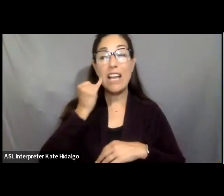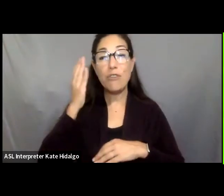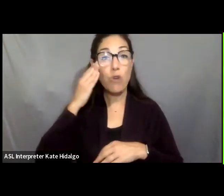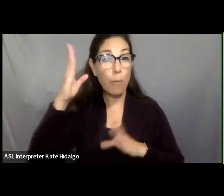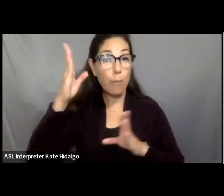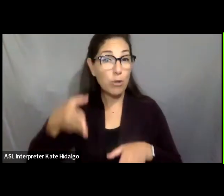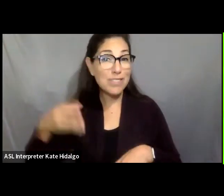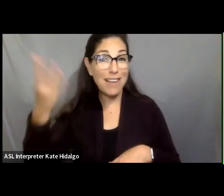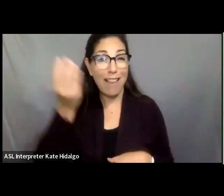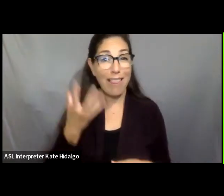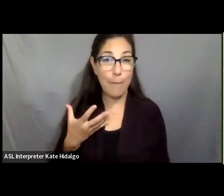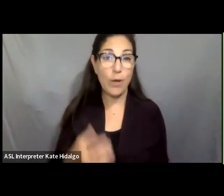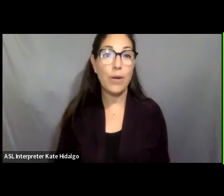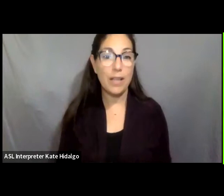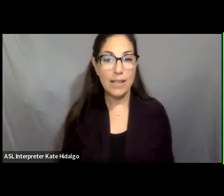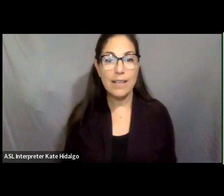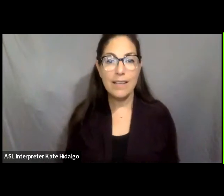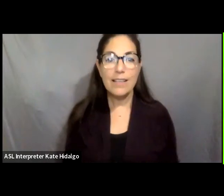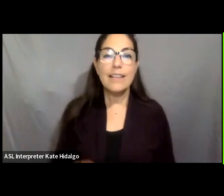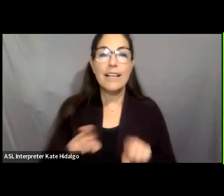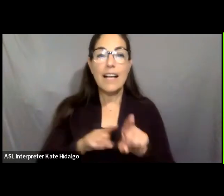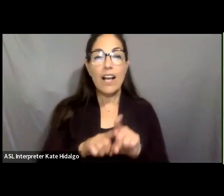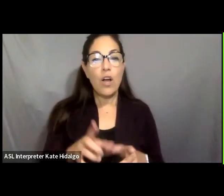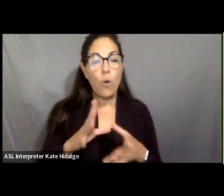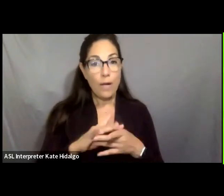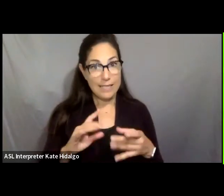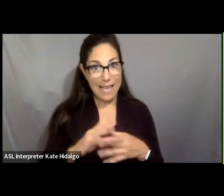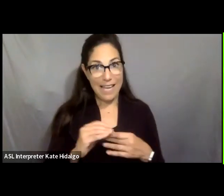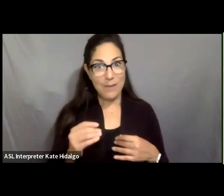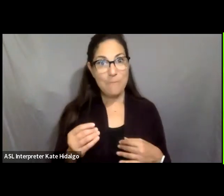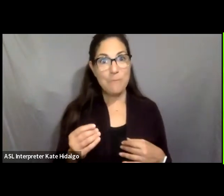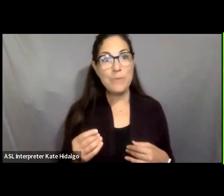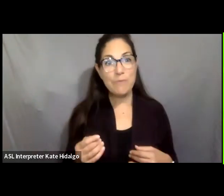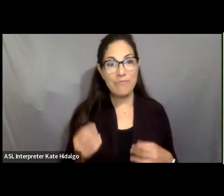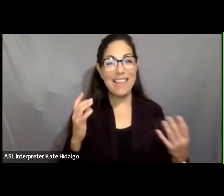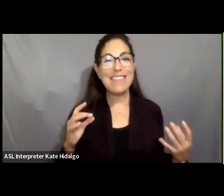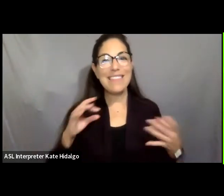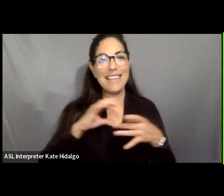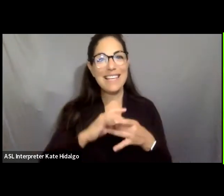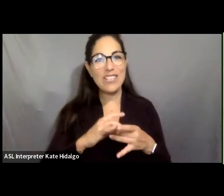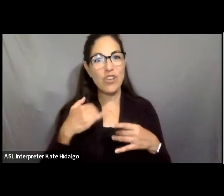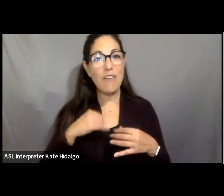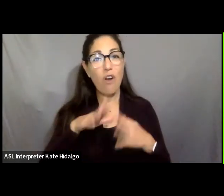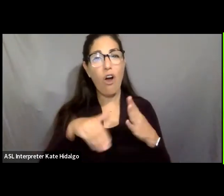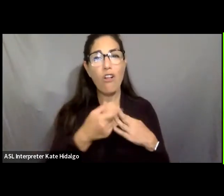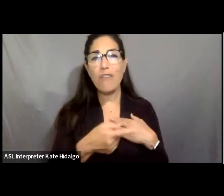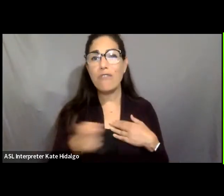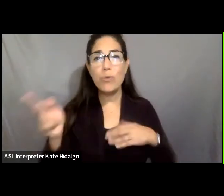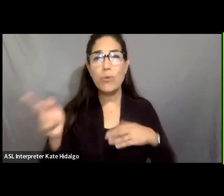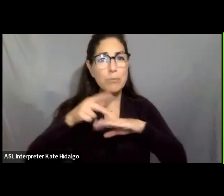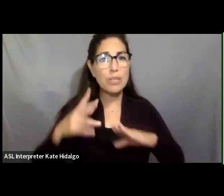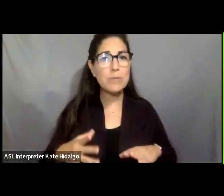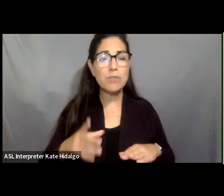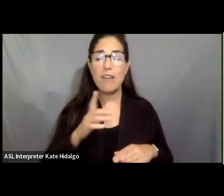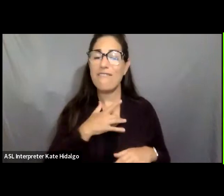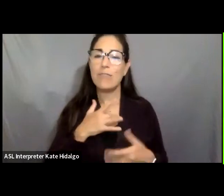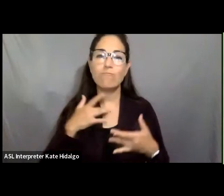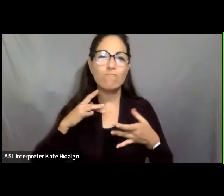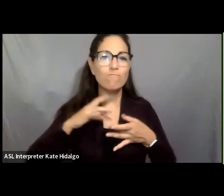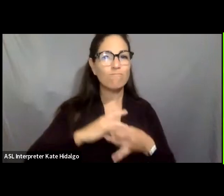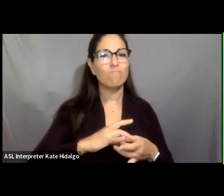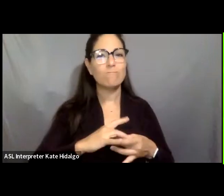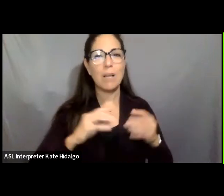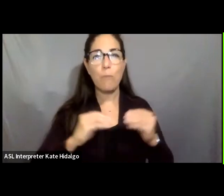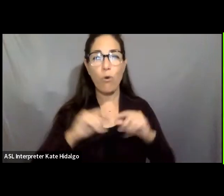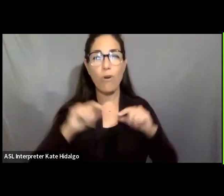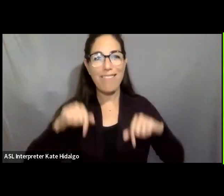know. I also want to say, like I said, just that connection with all of you as principals have really got me closer to this